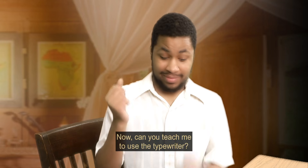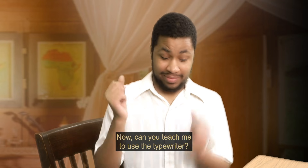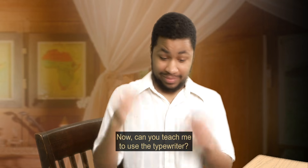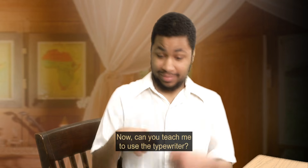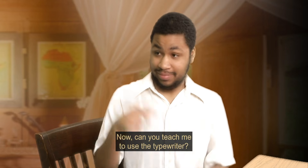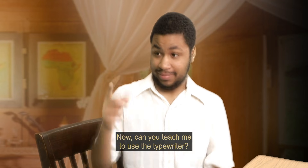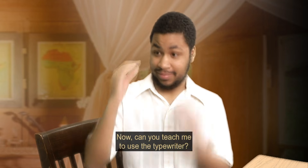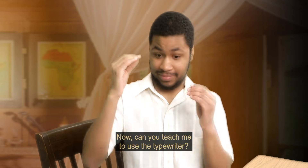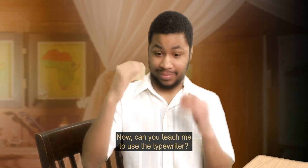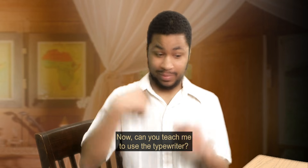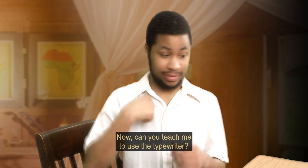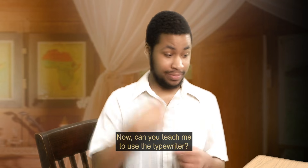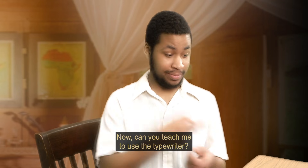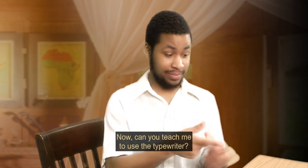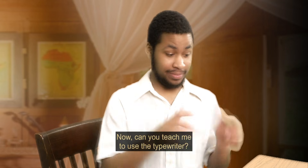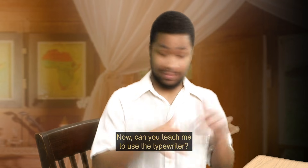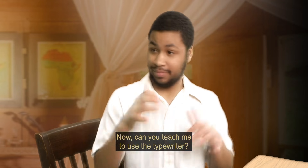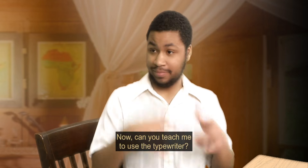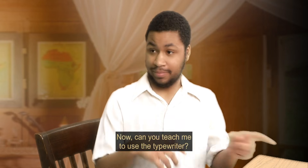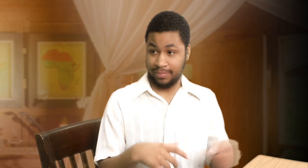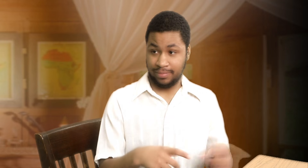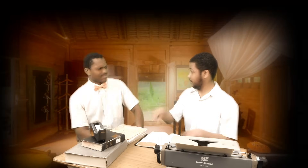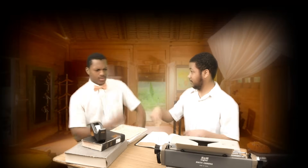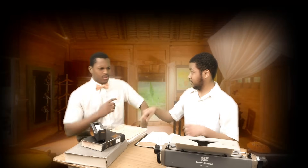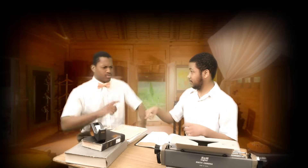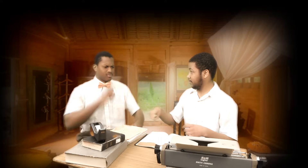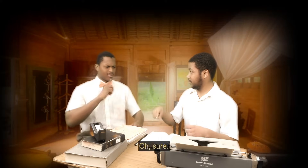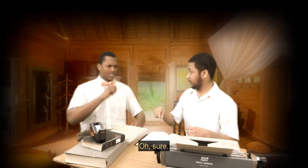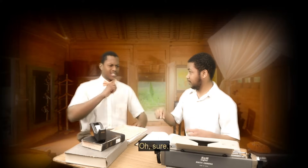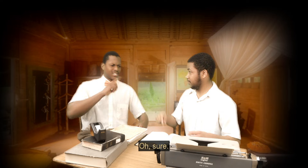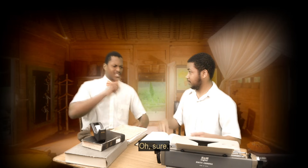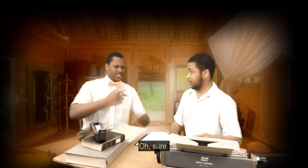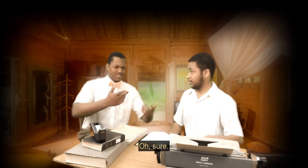Now, can you teach me to use the typewriter? Oh, sure.